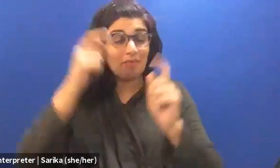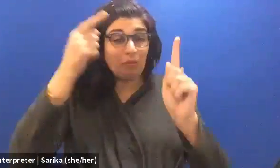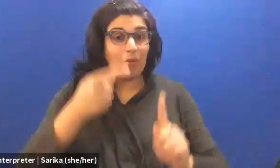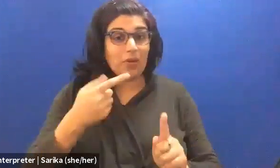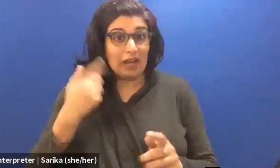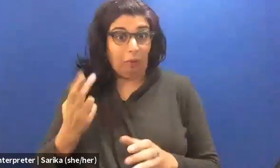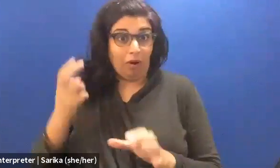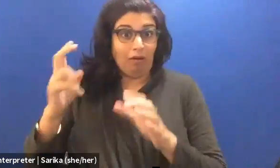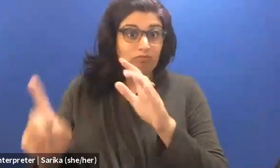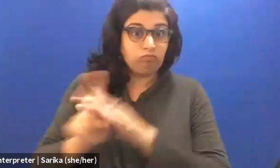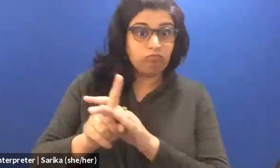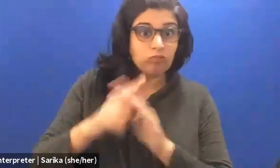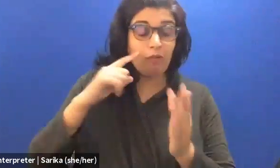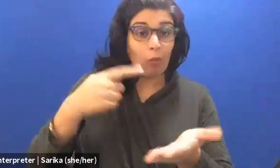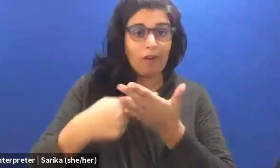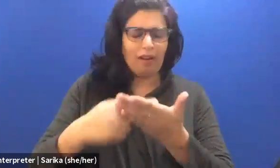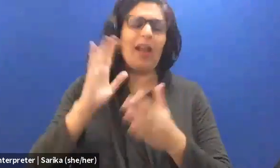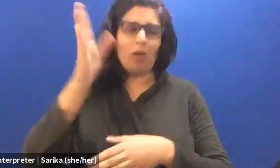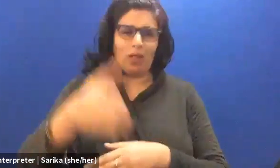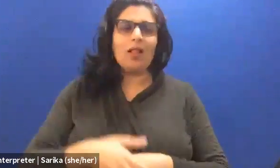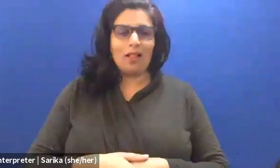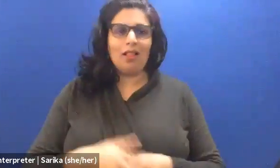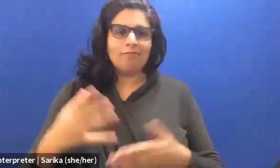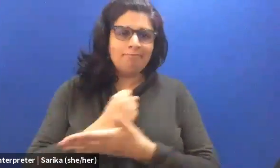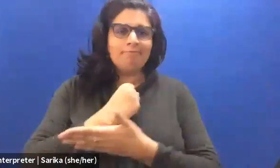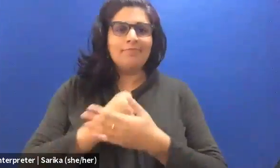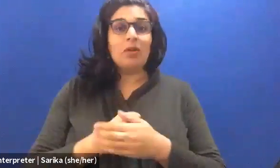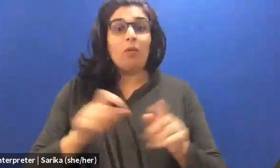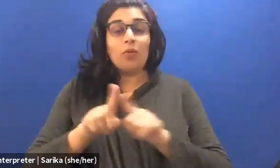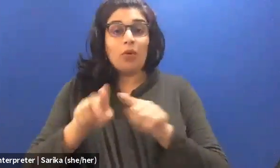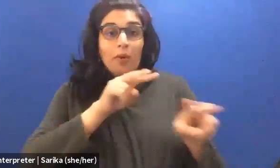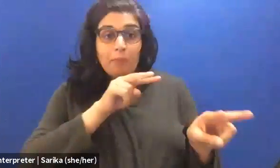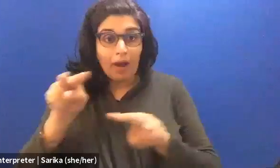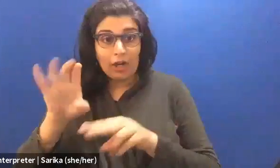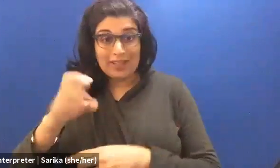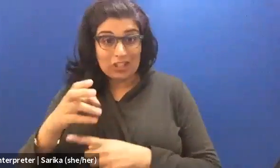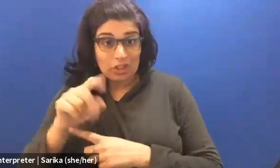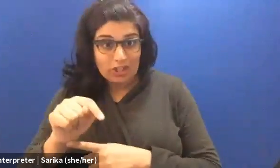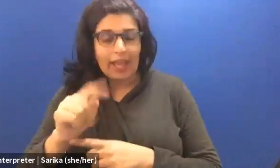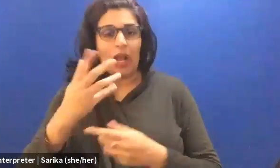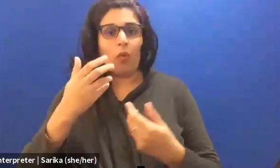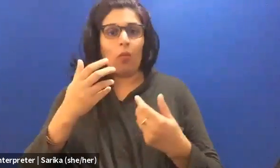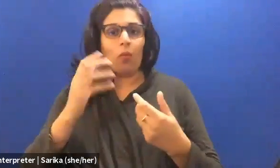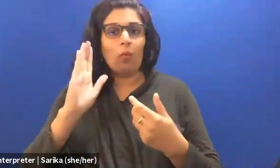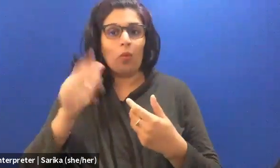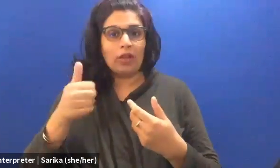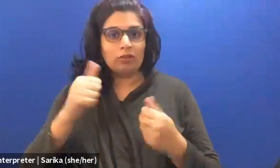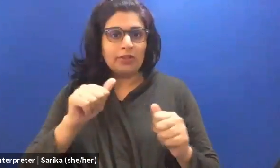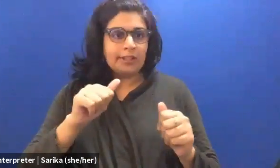jump in the conversation, I will make sure to do so as well. And I'll also be monitoring the chat, and we'll get those who are